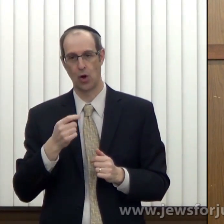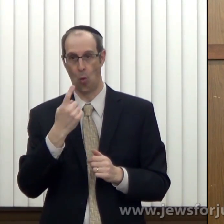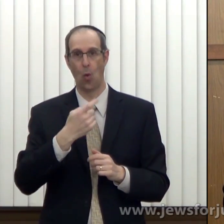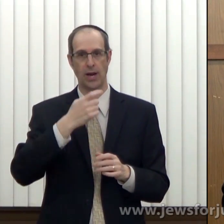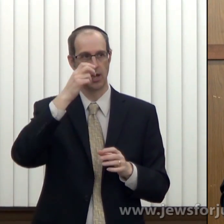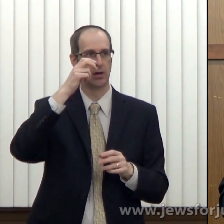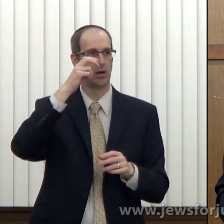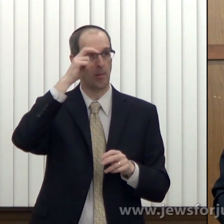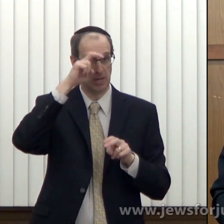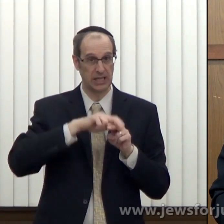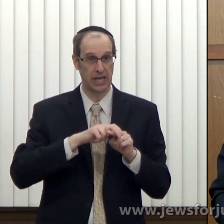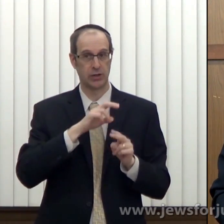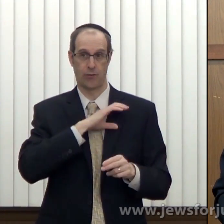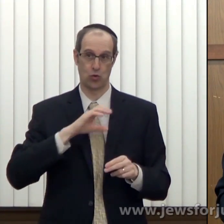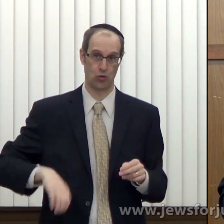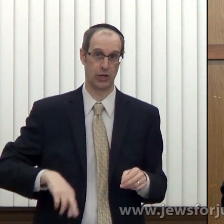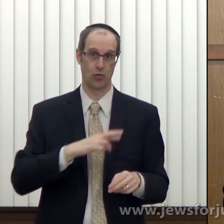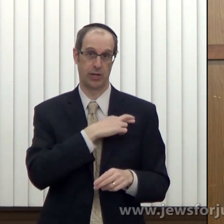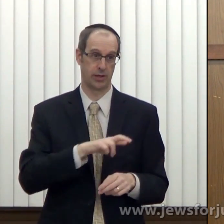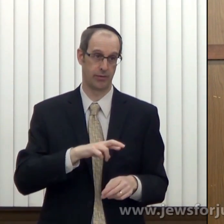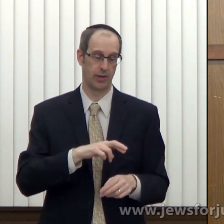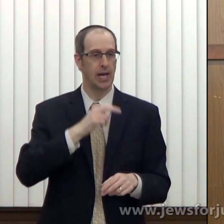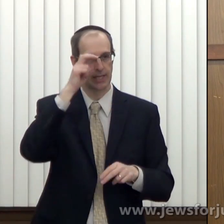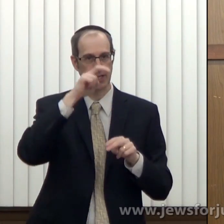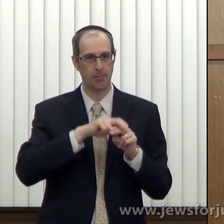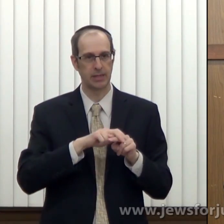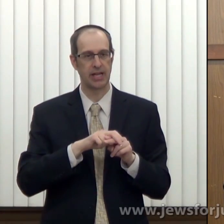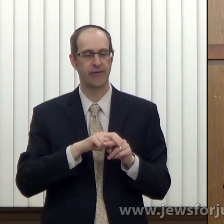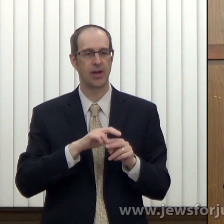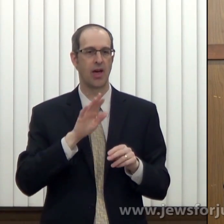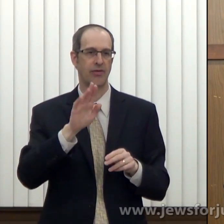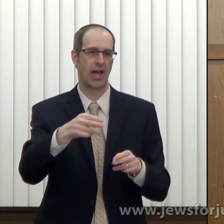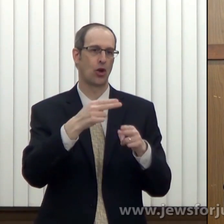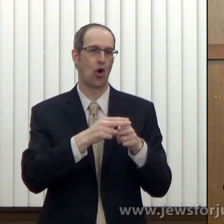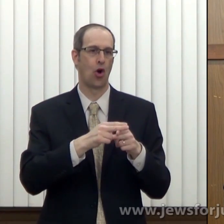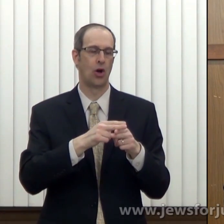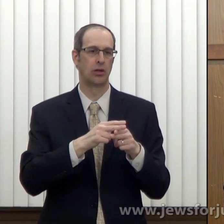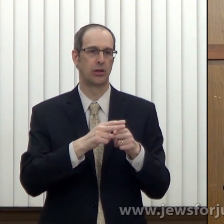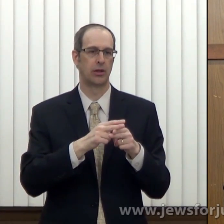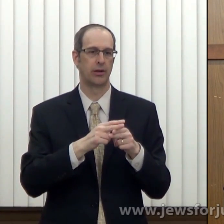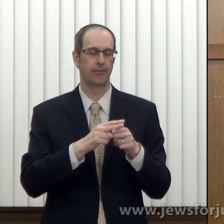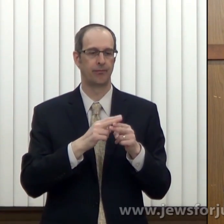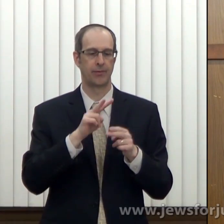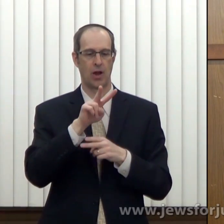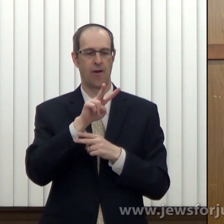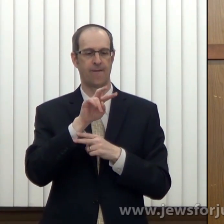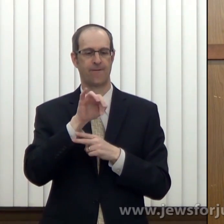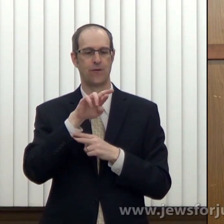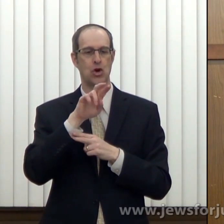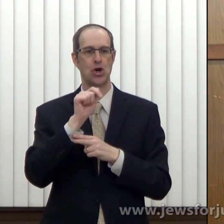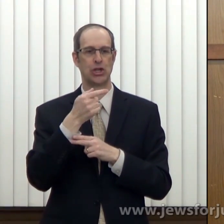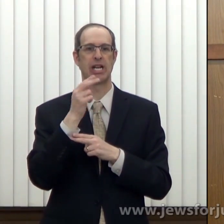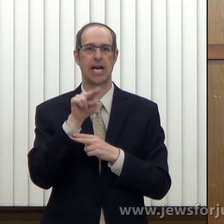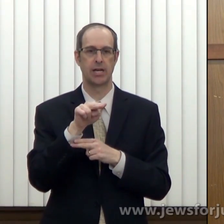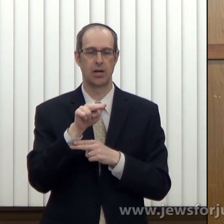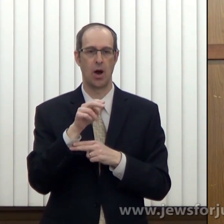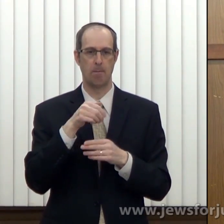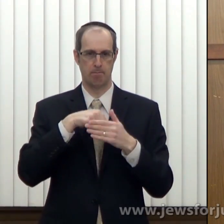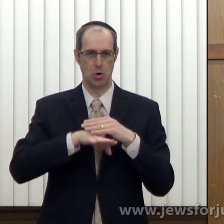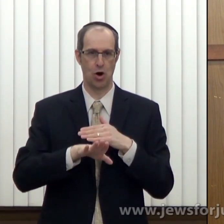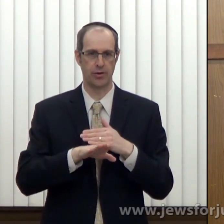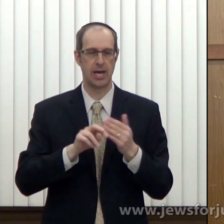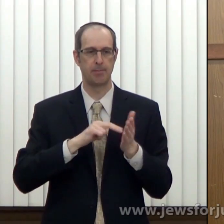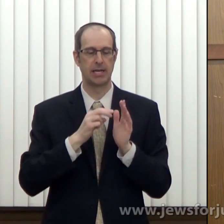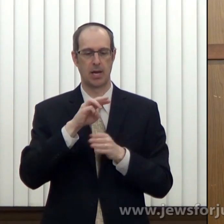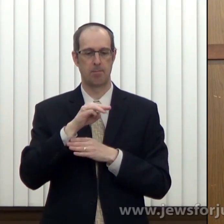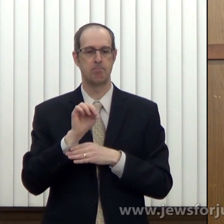beliefs of Christianity is a belief in what they call the virgin birth. It means that Mary, the